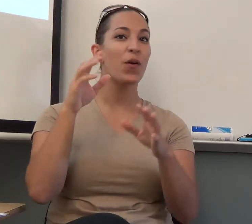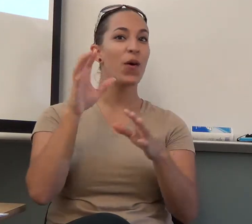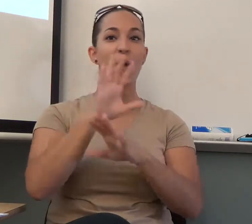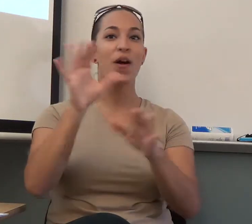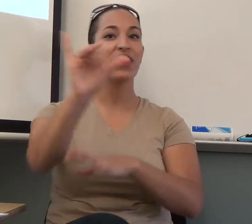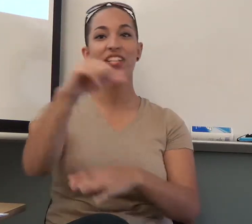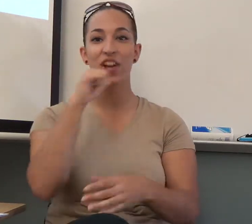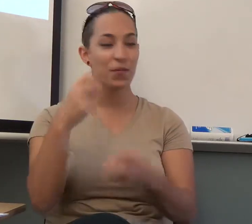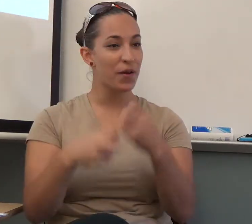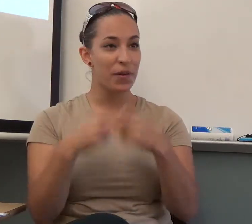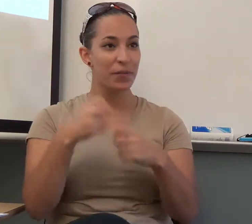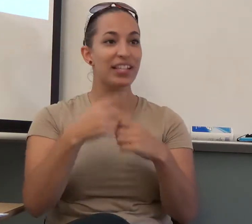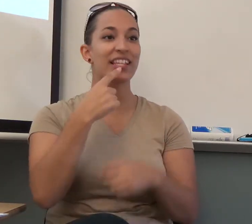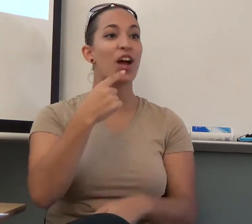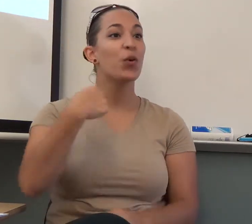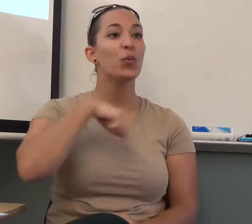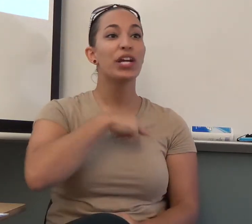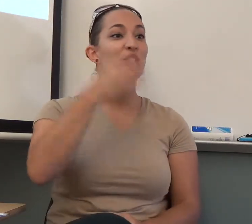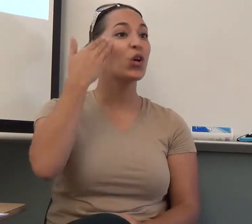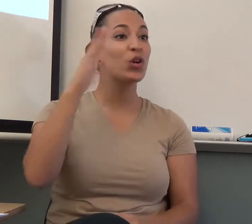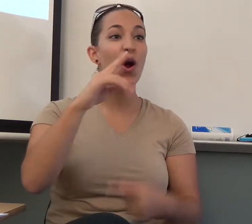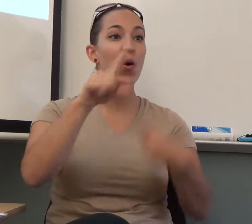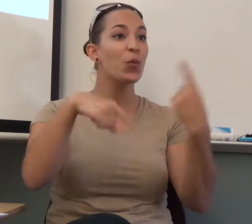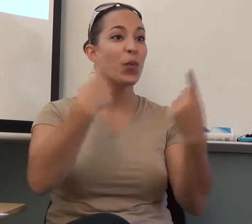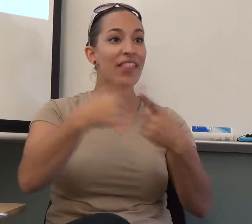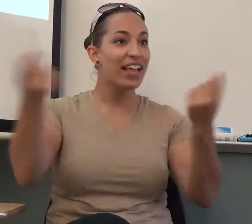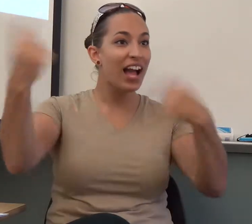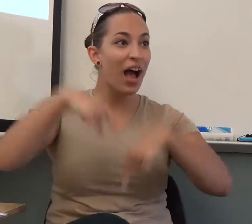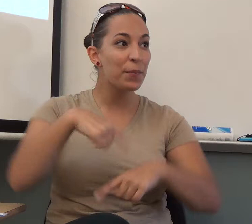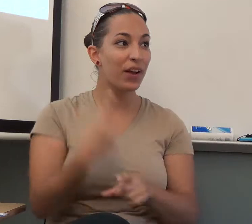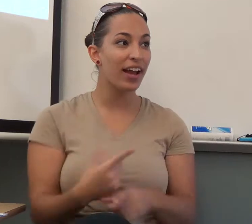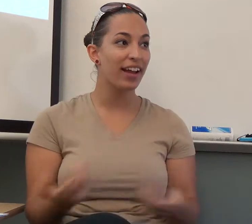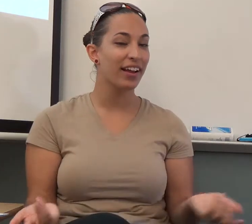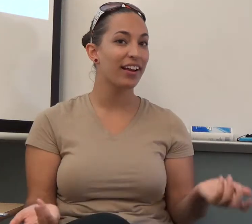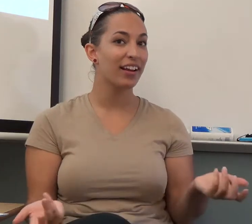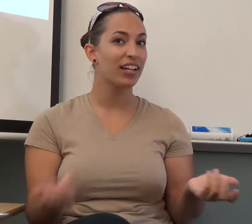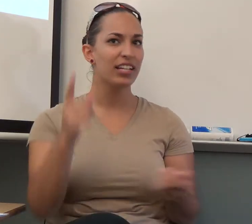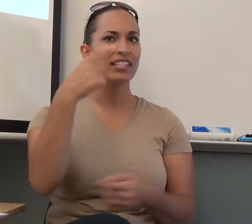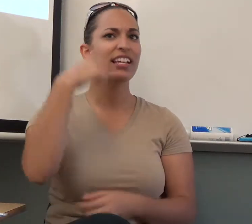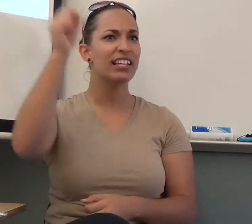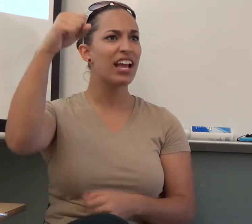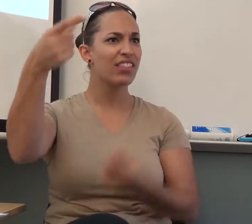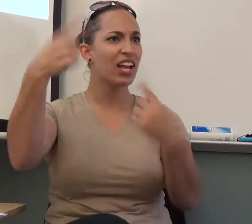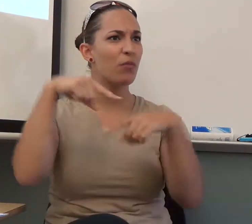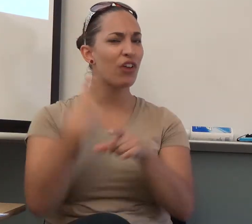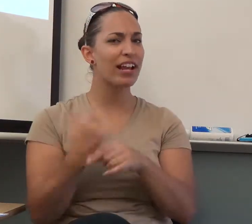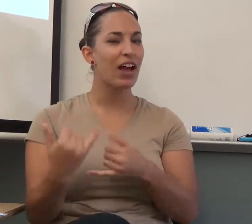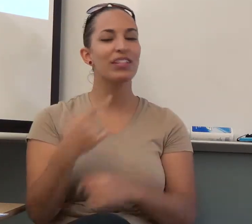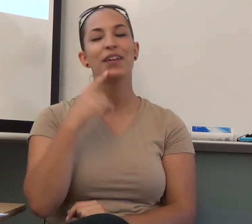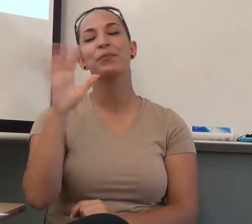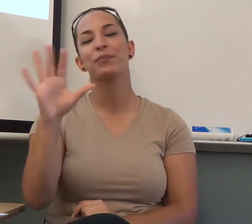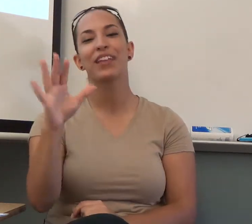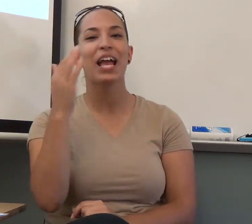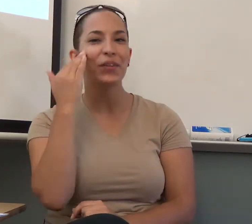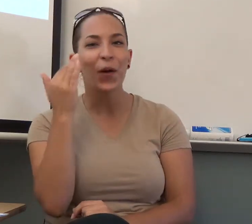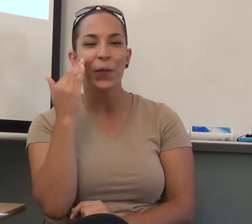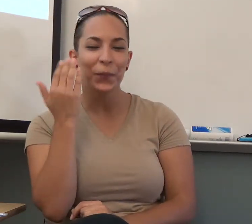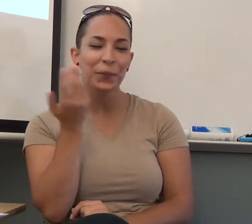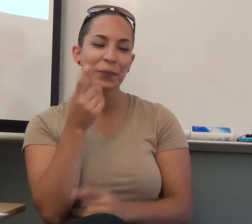problem. The problem is that we don't know when the butterflies come, do we? Yes, we do, they come in right now. I know that they come. I know, but